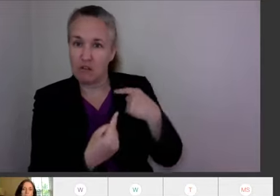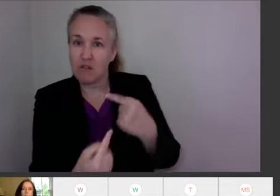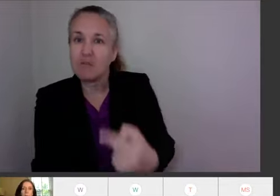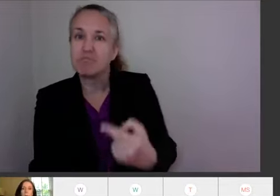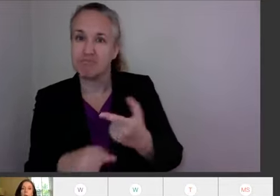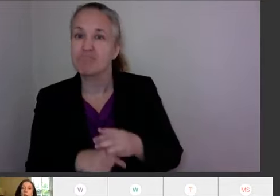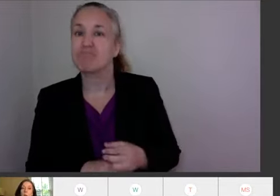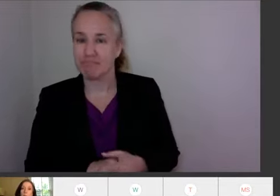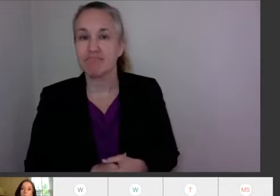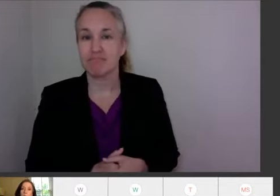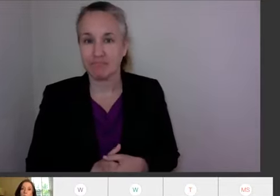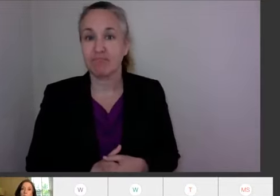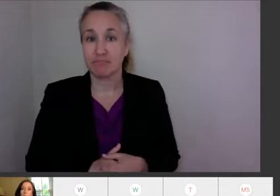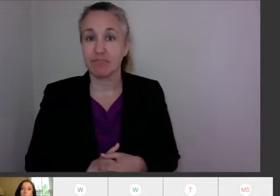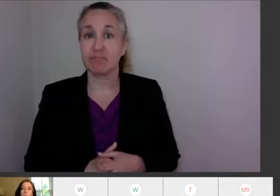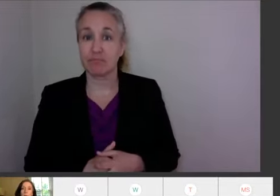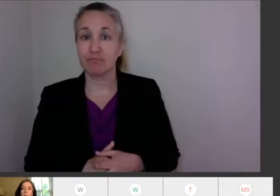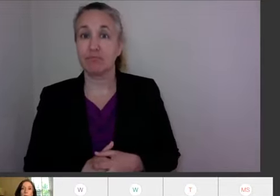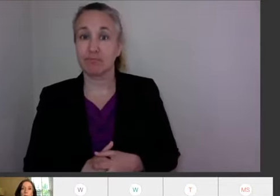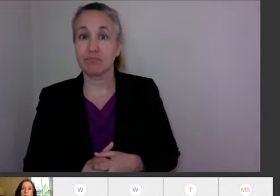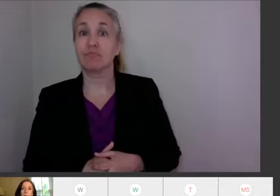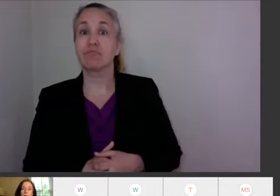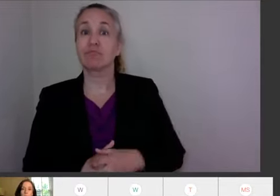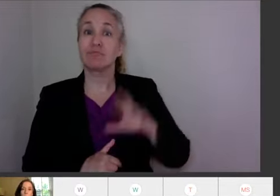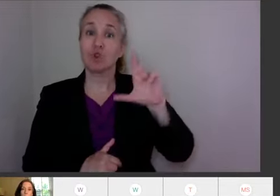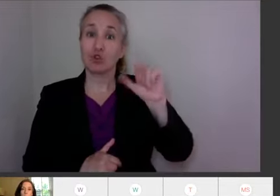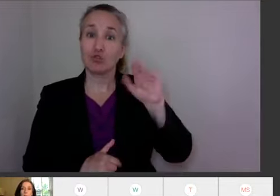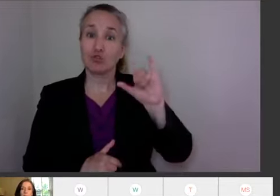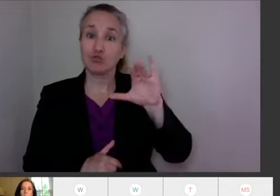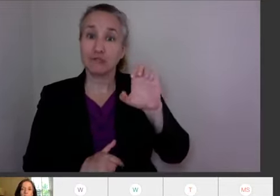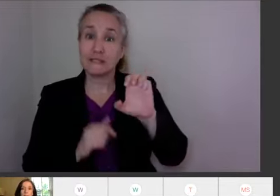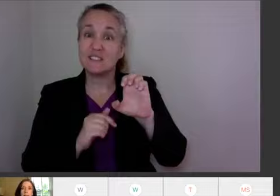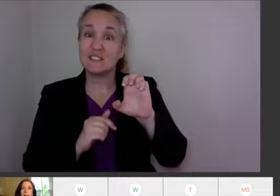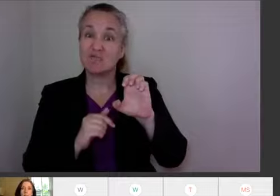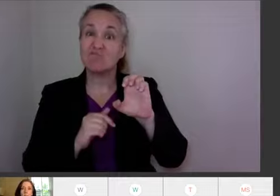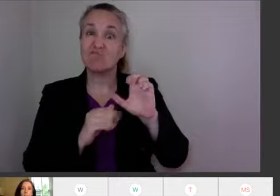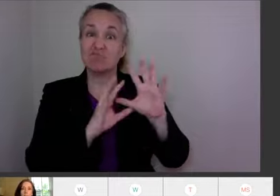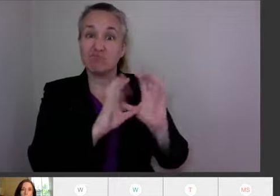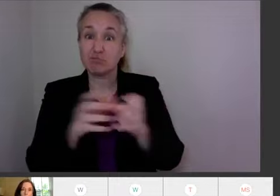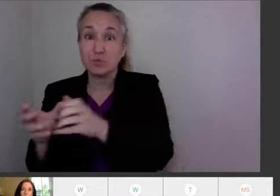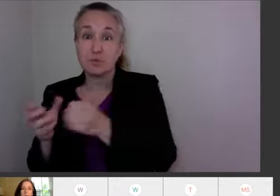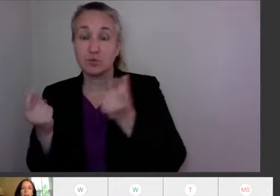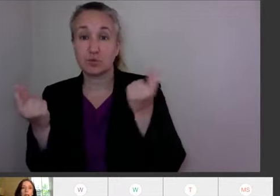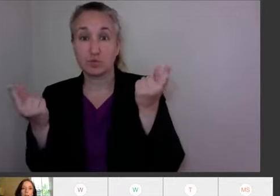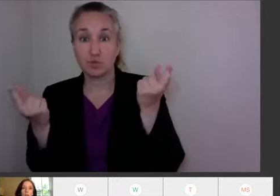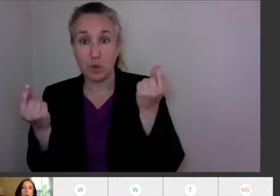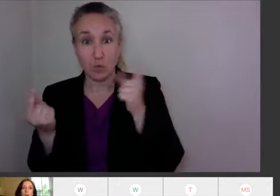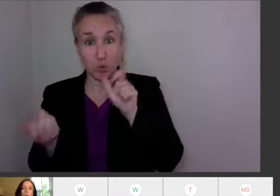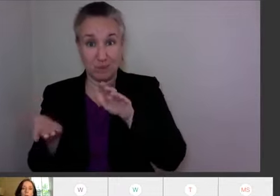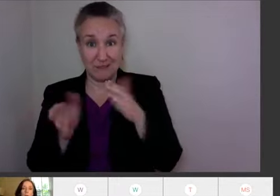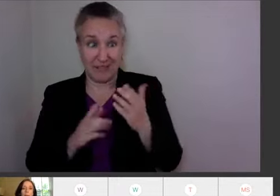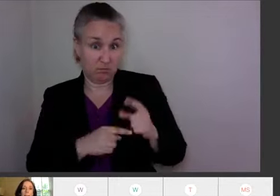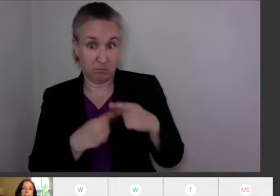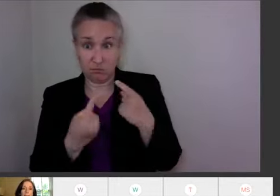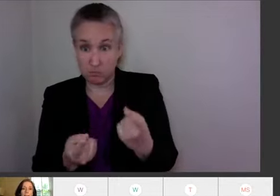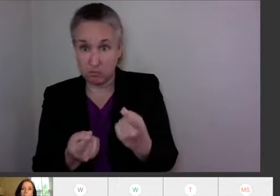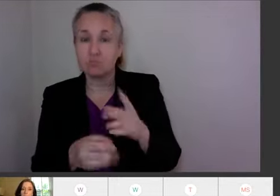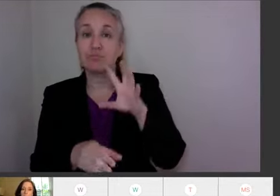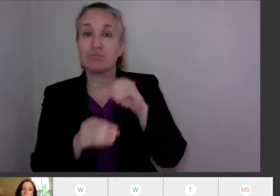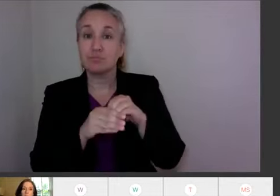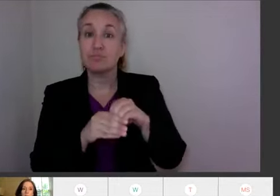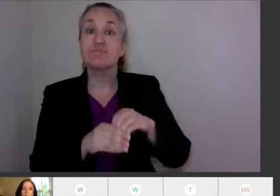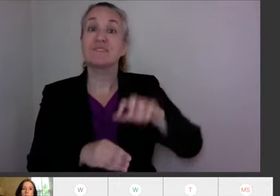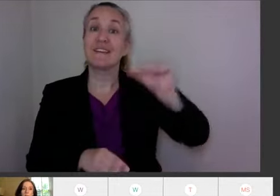county. The racial breakdown of those individuals that have died as we have it includes